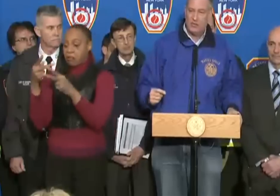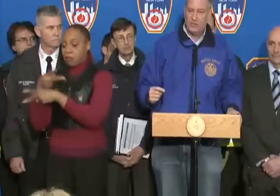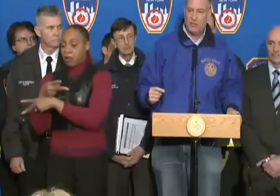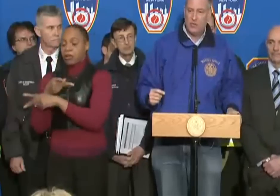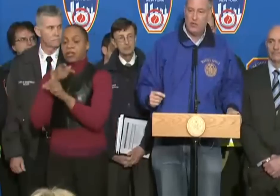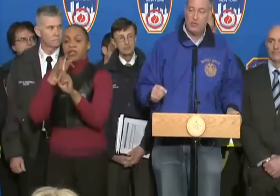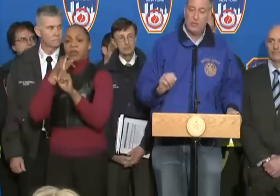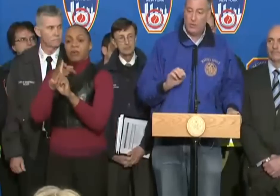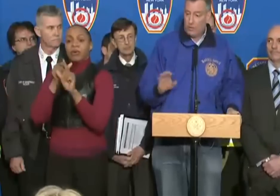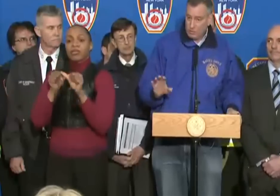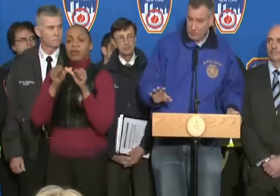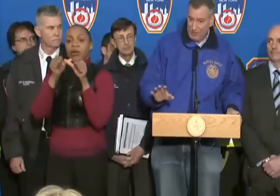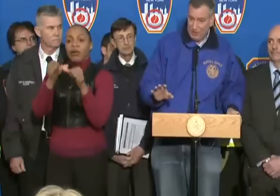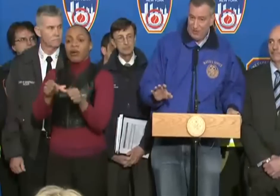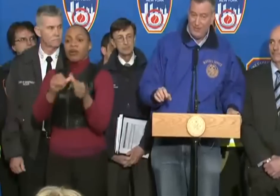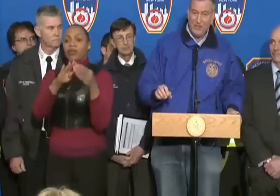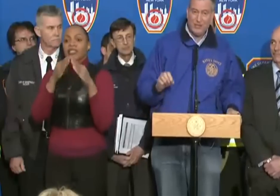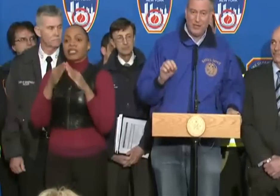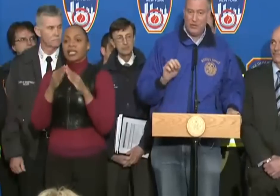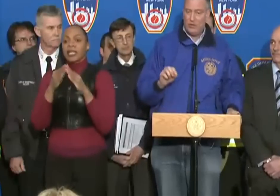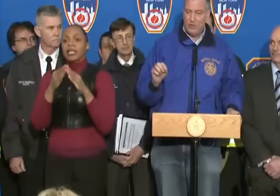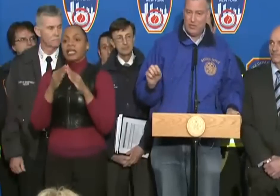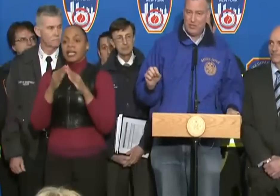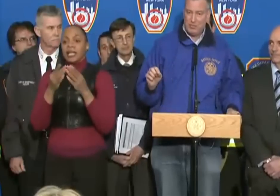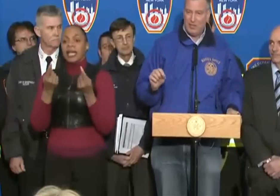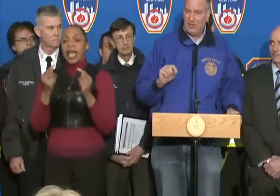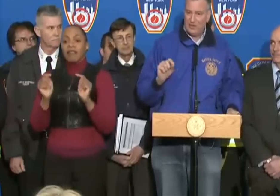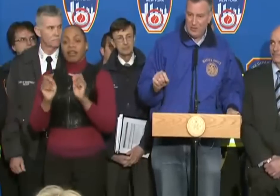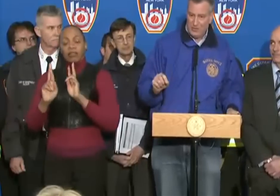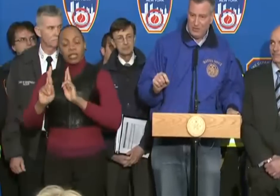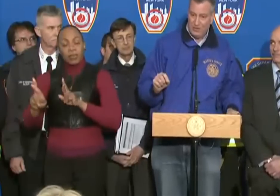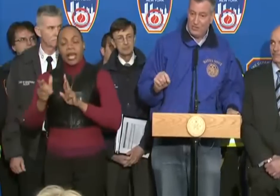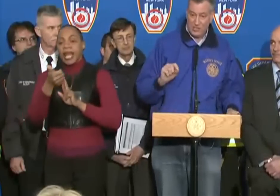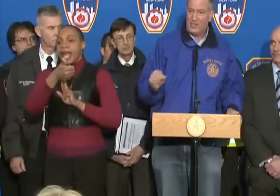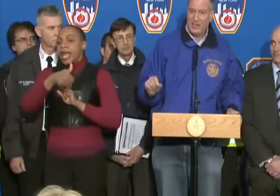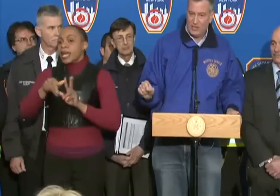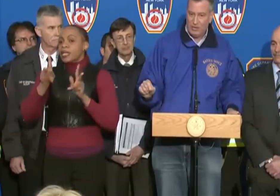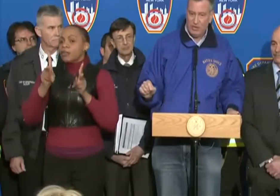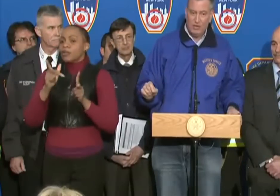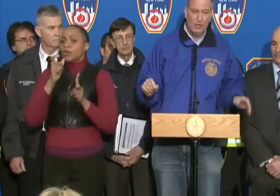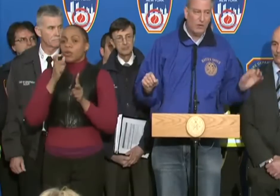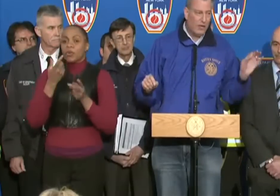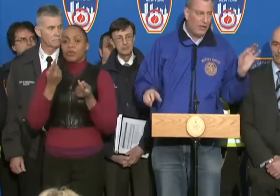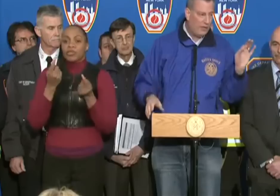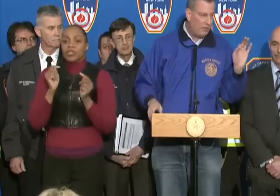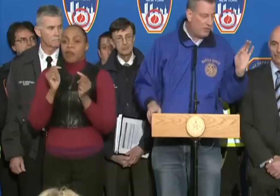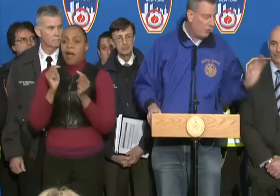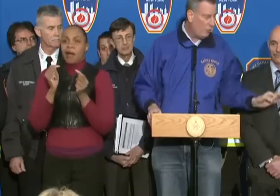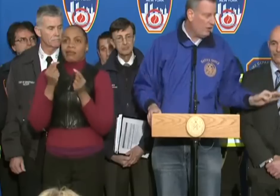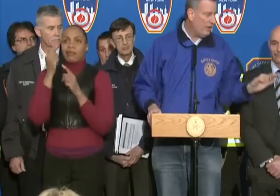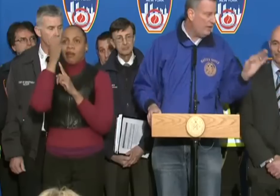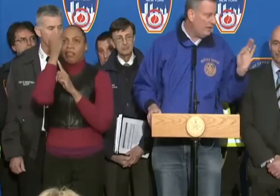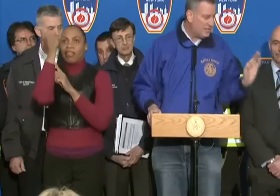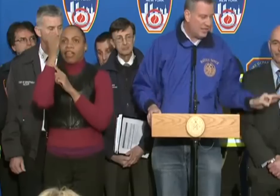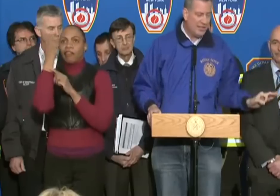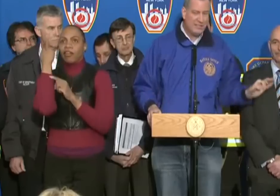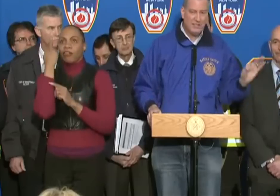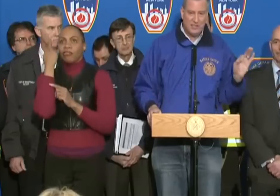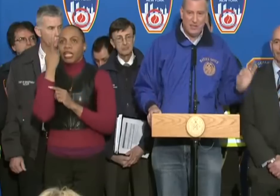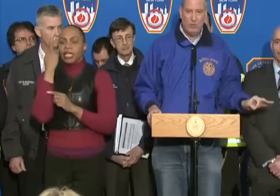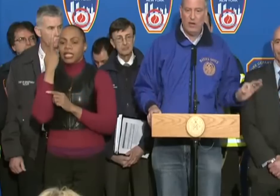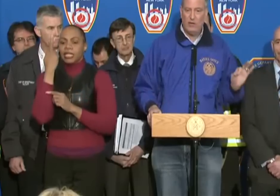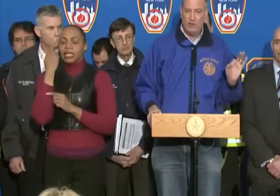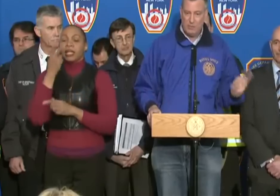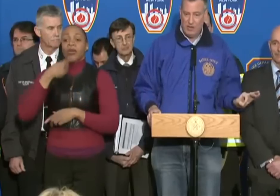it's an ongoing citywide effort. So with all due respect to anyone who wants to play out a theory here, it's just not accurate. We had a coordinated,